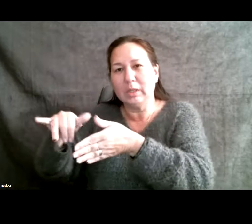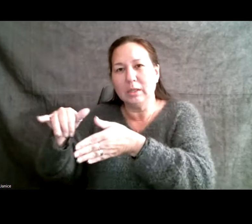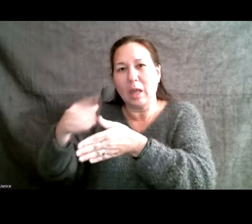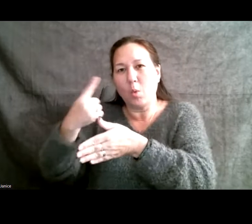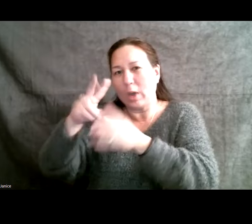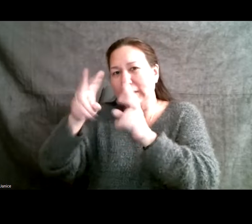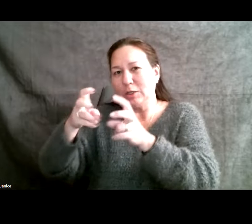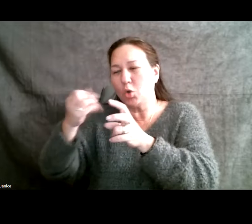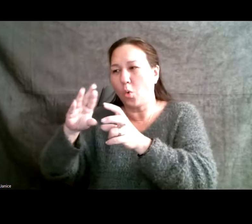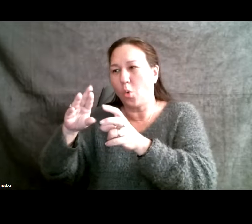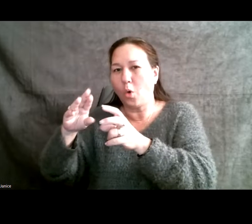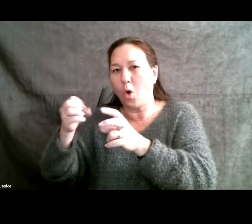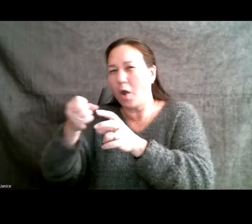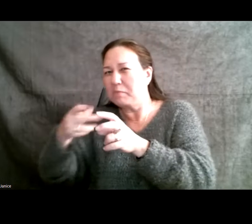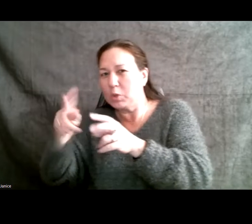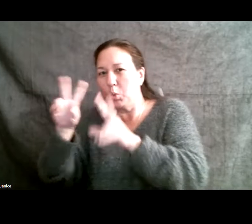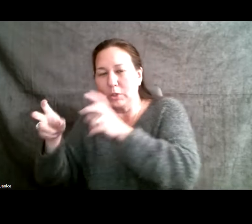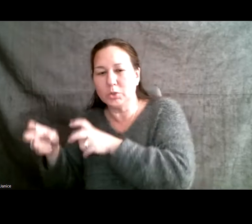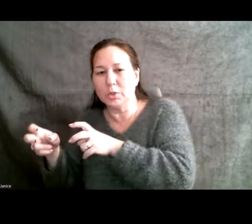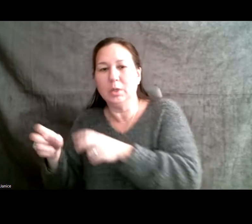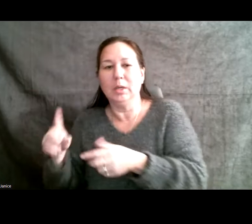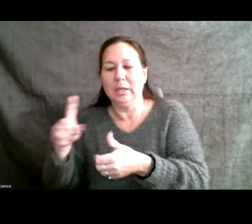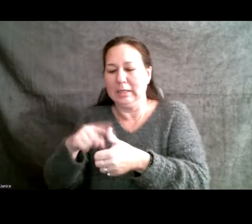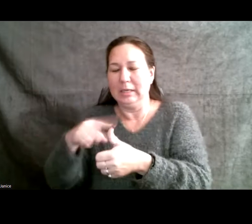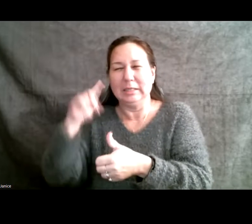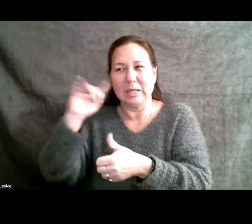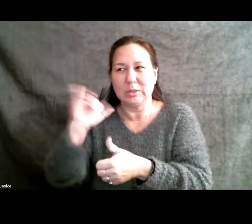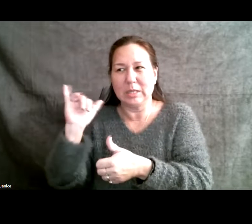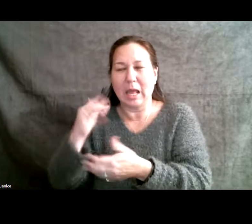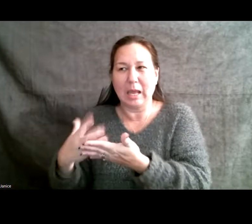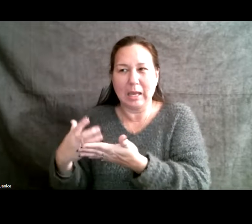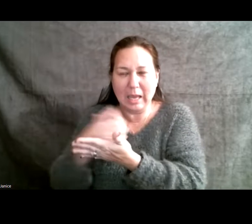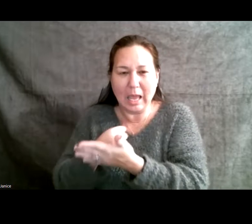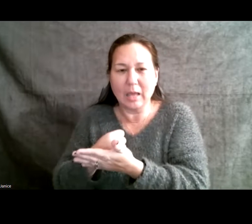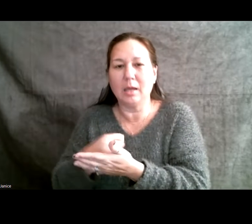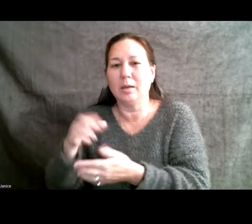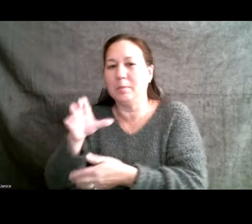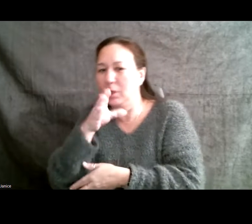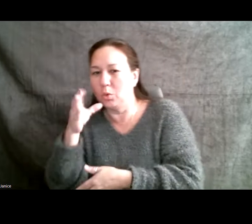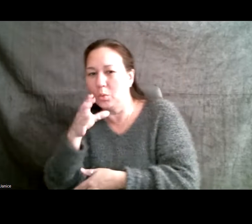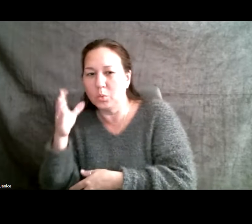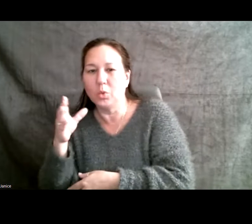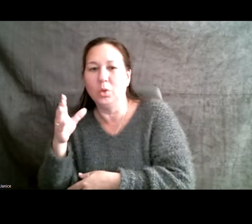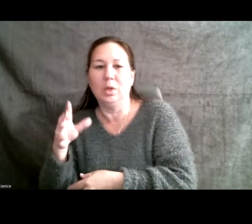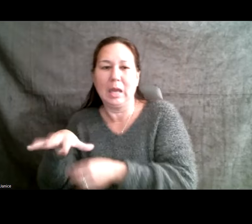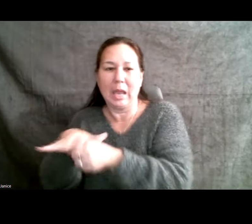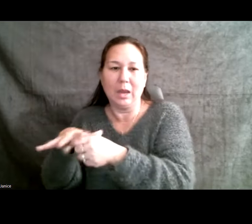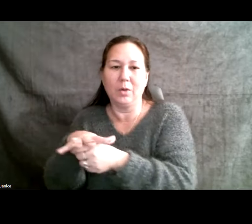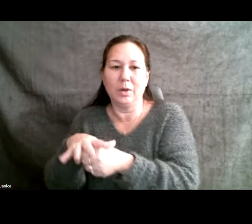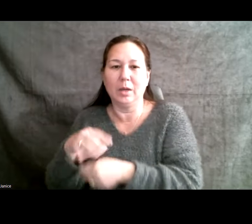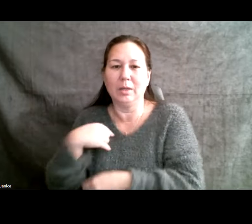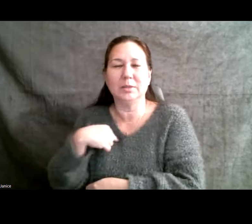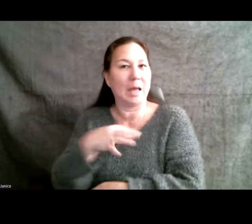The other one sounds like the income and rural area topic, which I'm happy to be involved with too, because I'm awfully curious